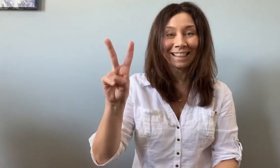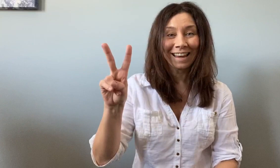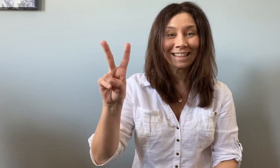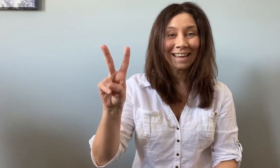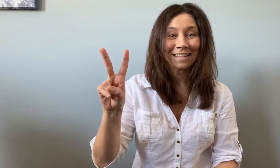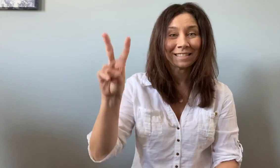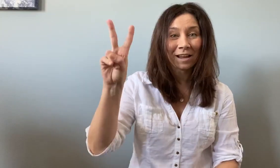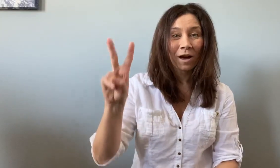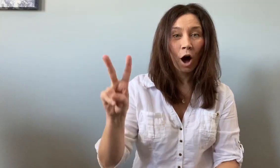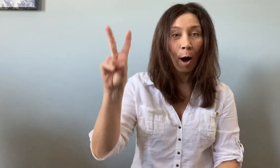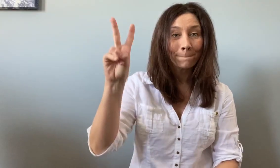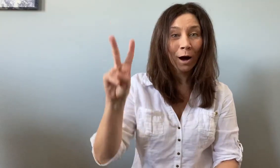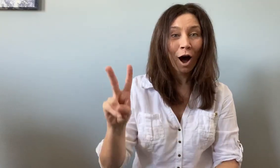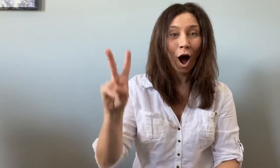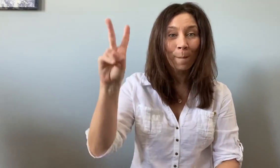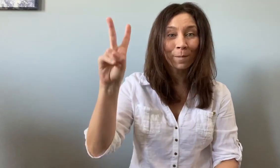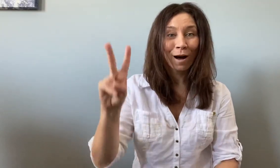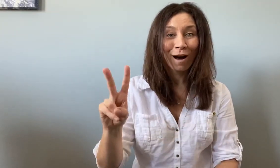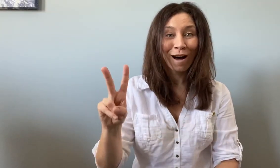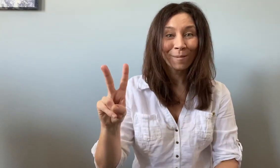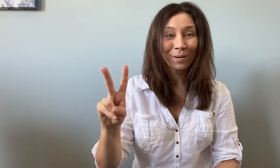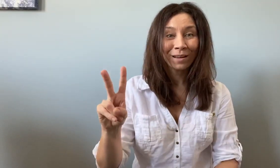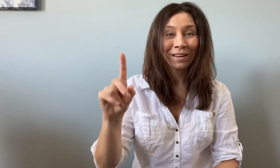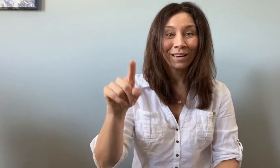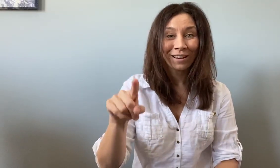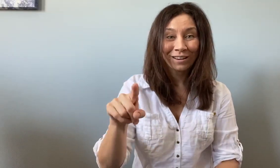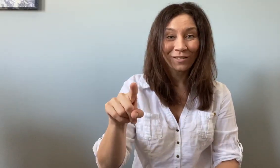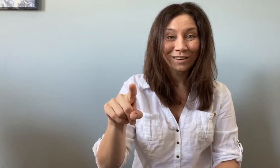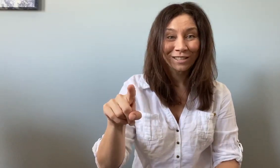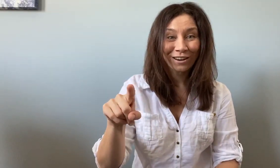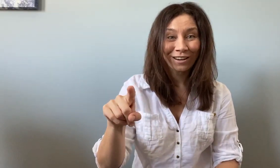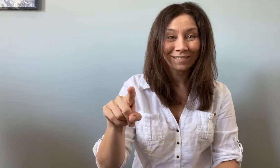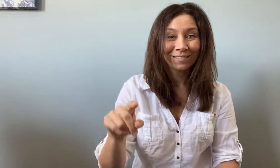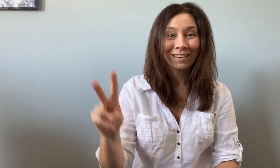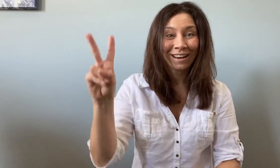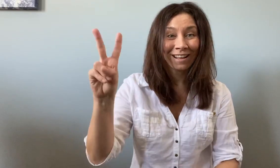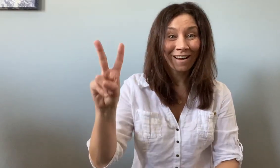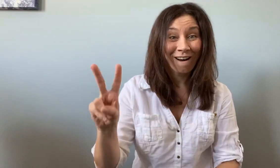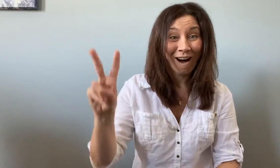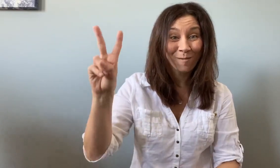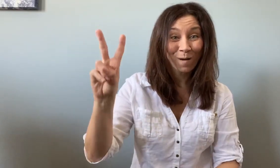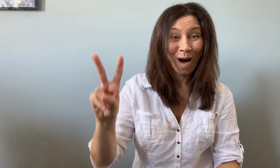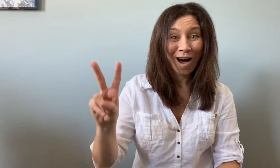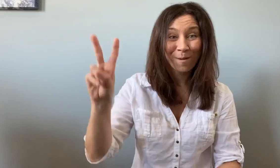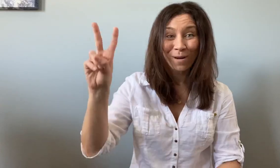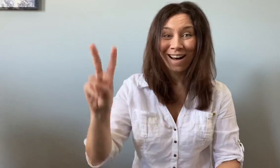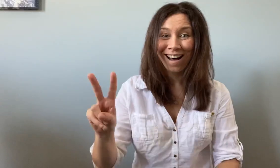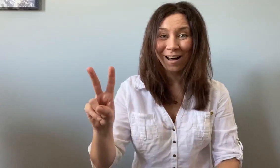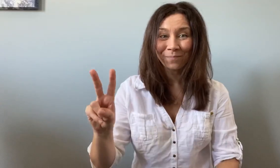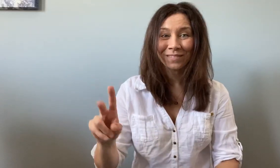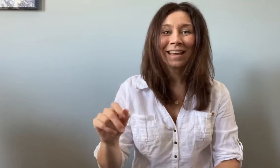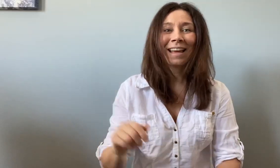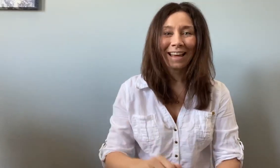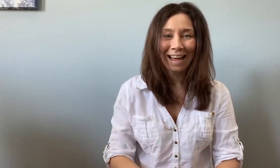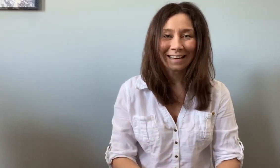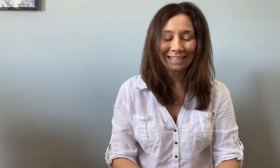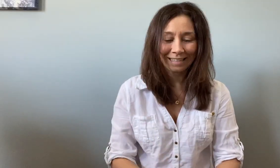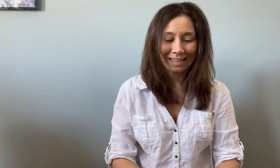Like this. Hop, hop, hop. Your turn. Hop, hop, hop.